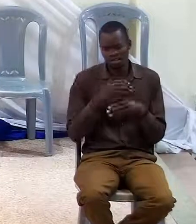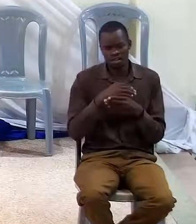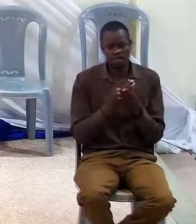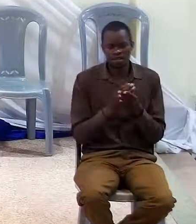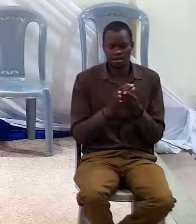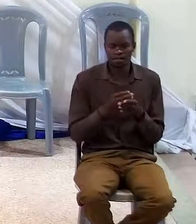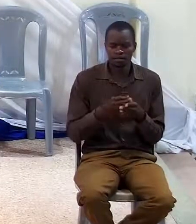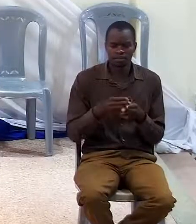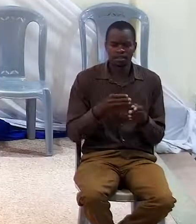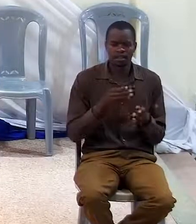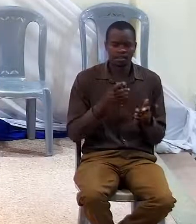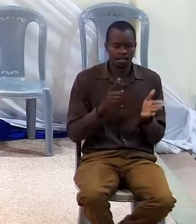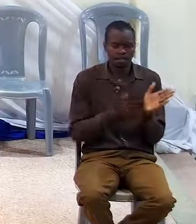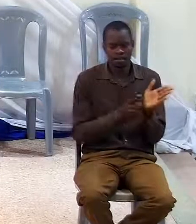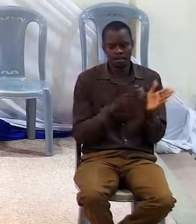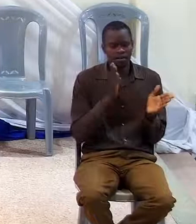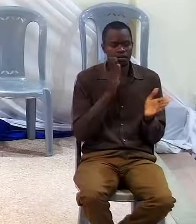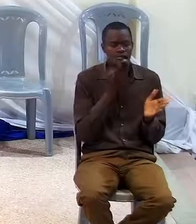brown, isn't it?